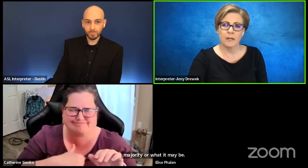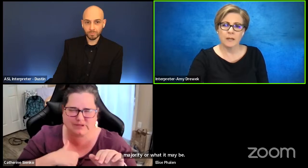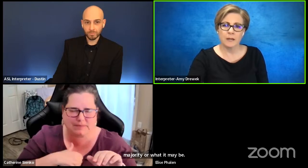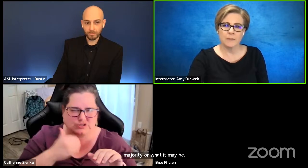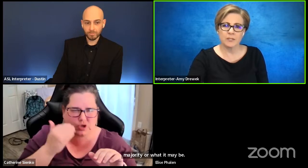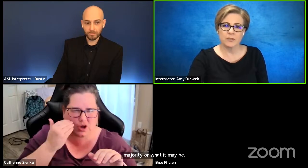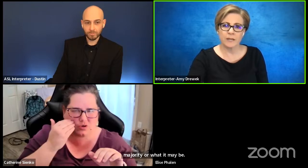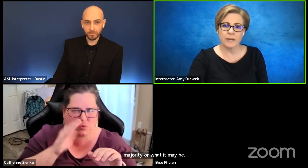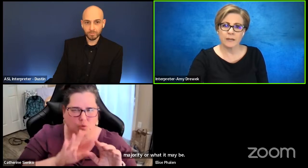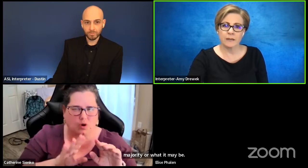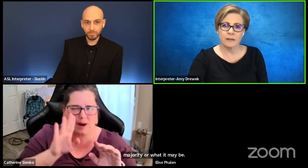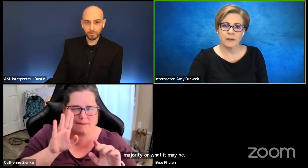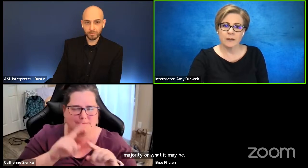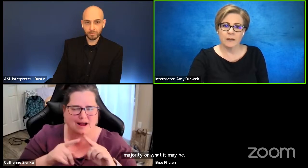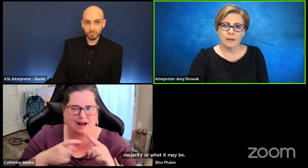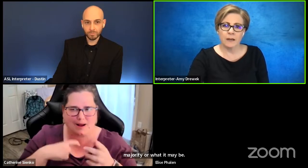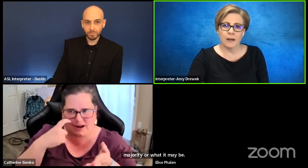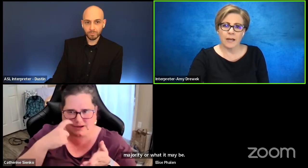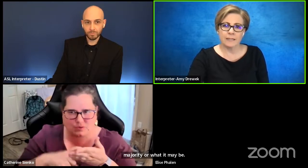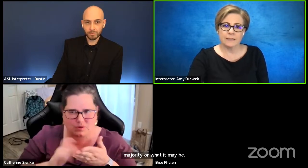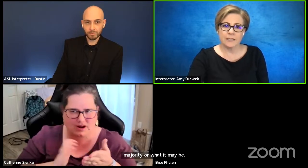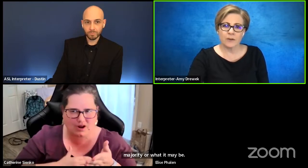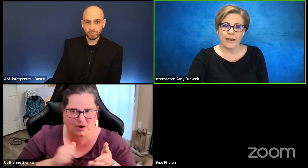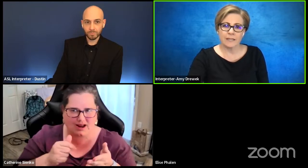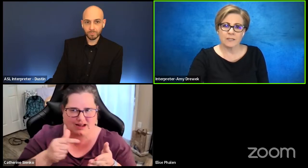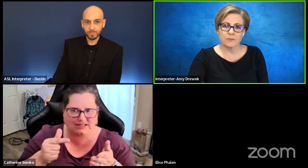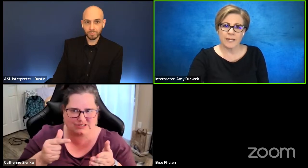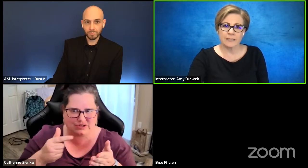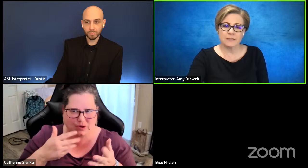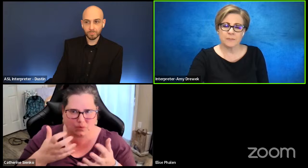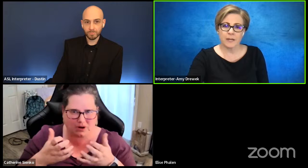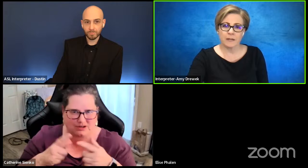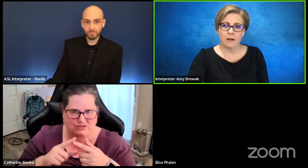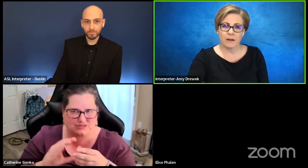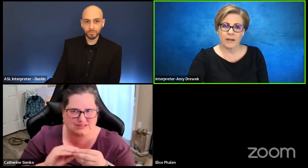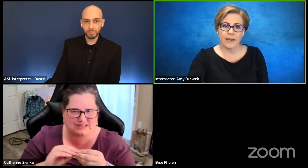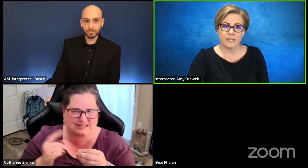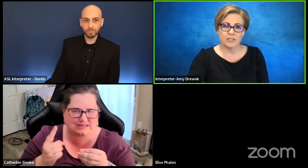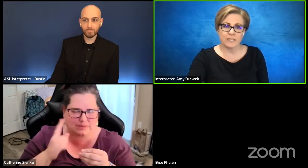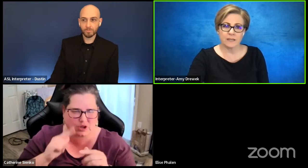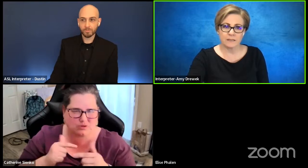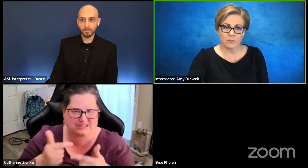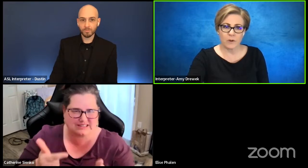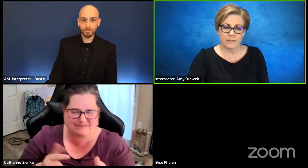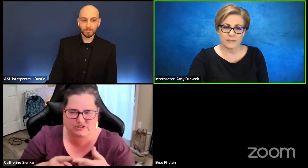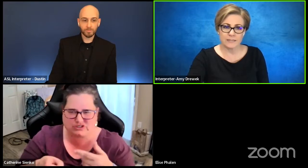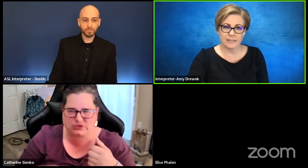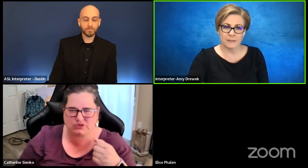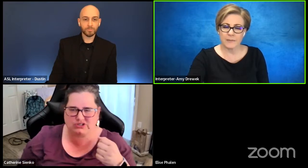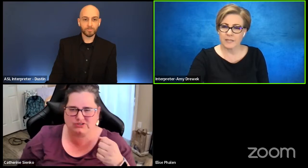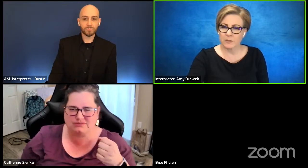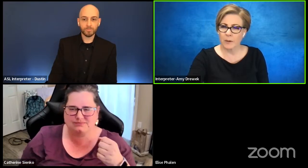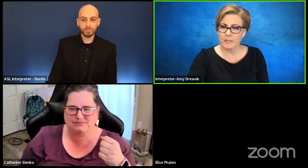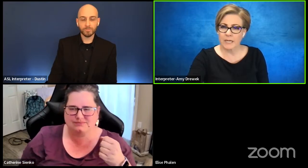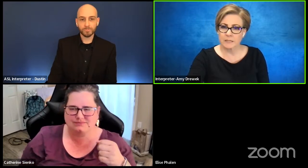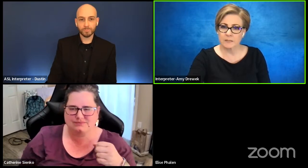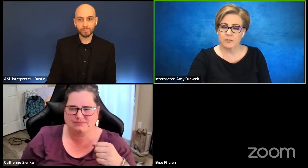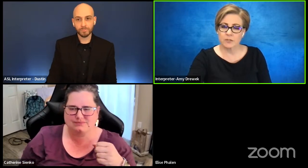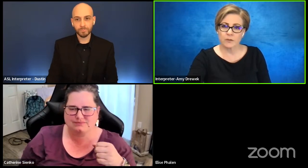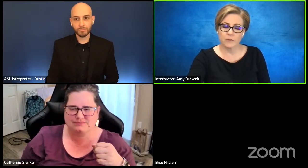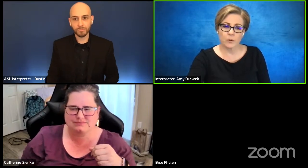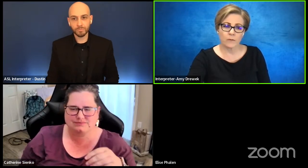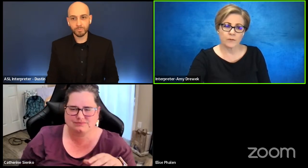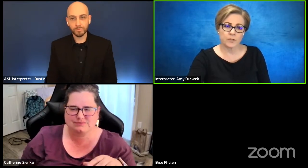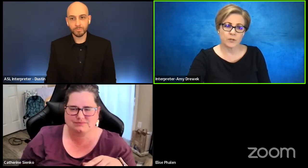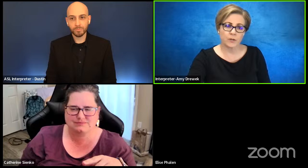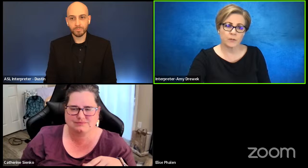to hear your comment. Commissioner Kidd, I see your hand is raised, but our AAG does want to say something, so I would